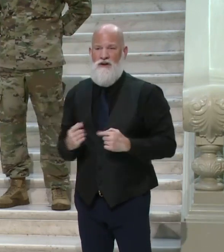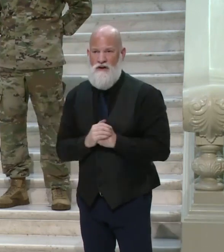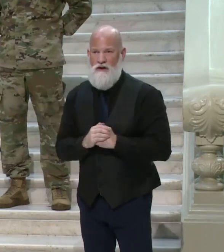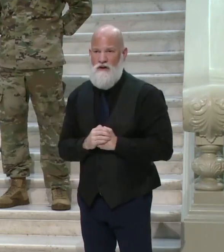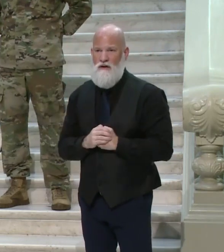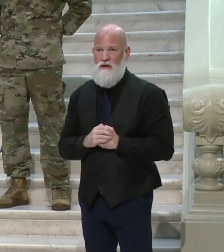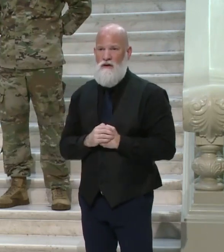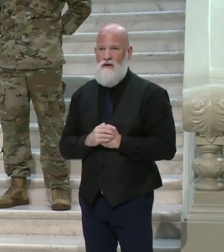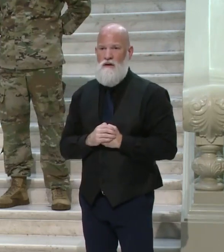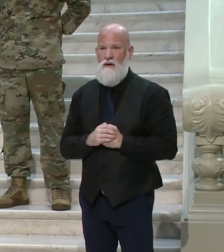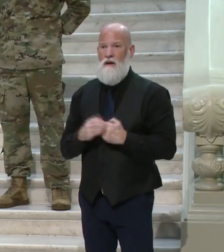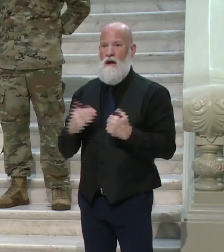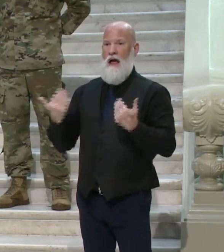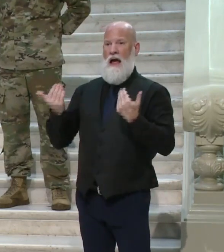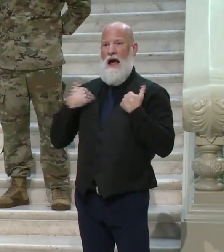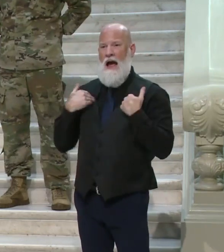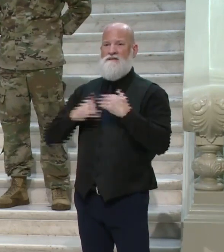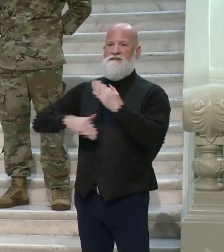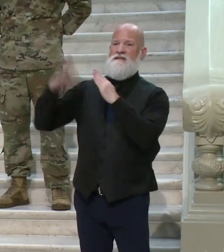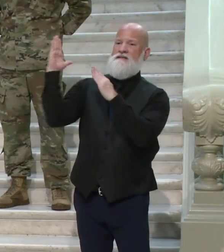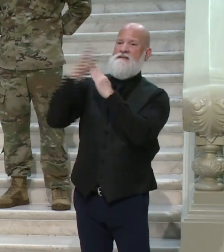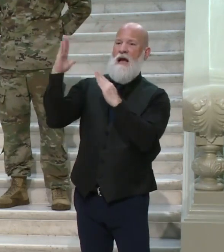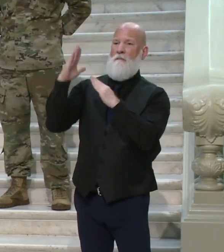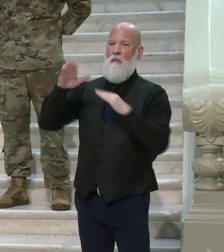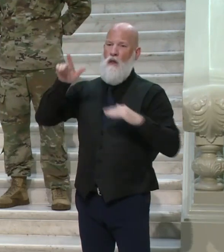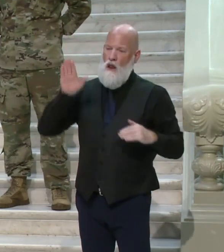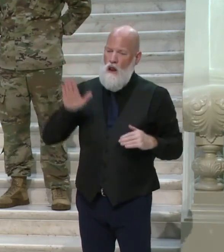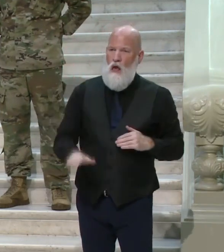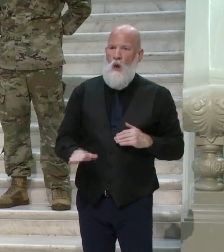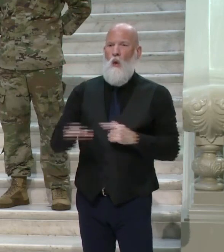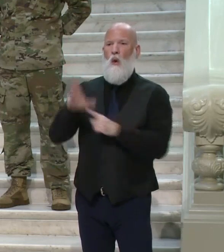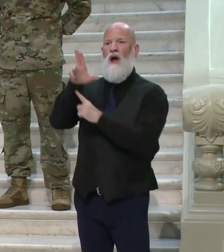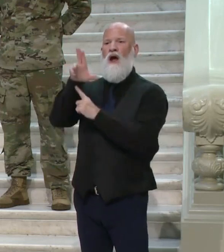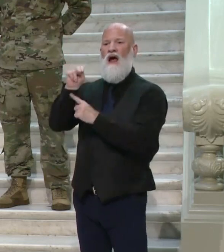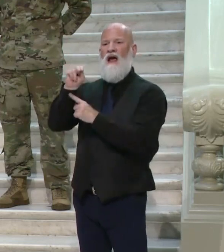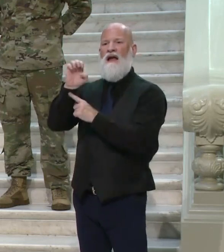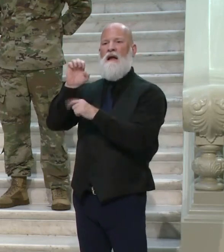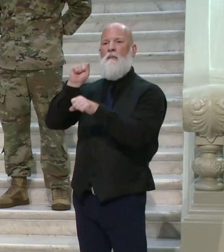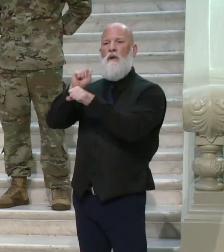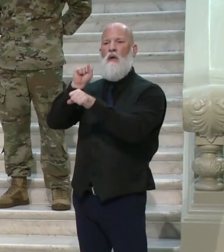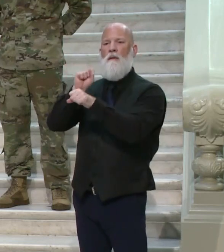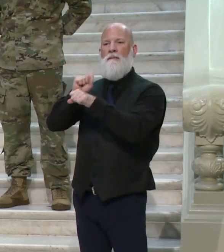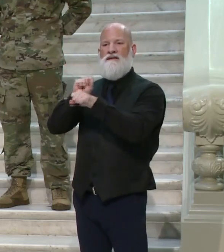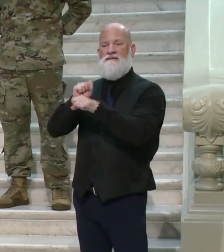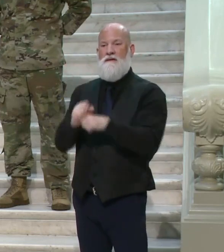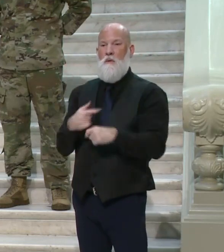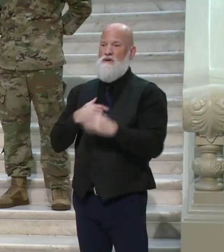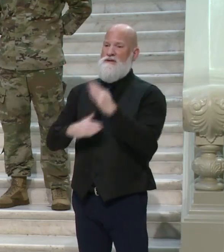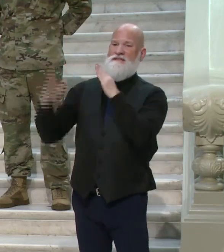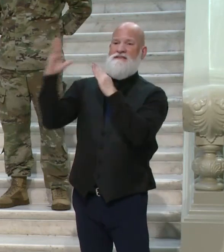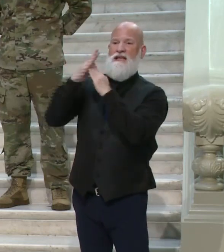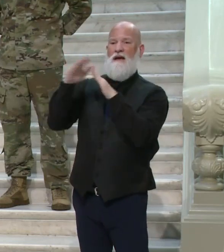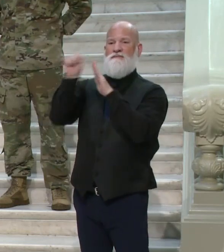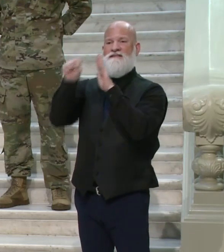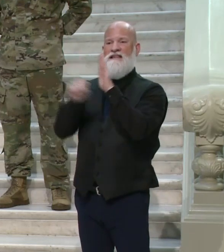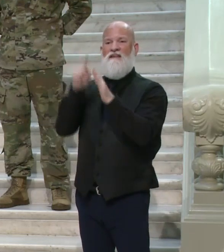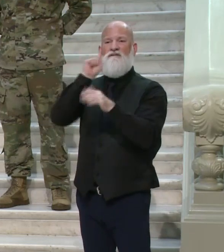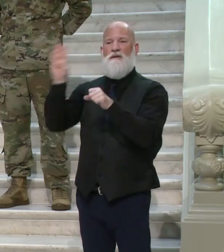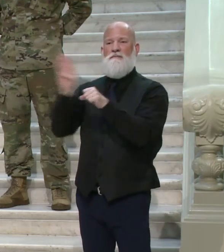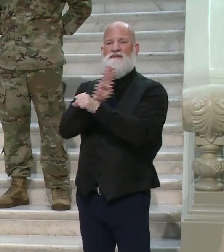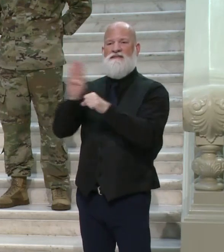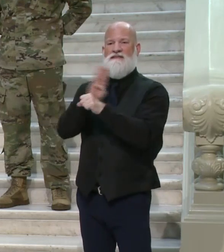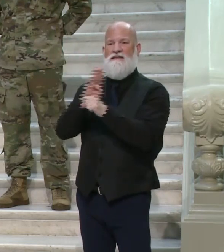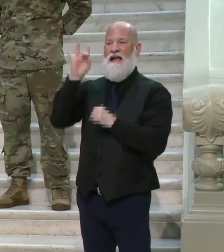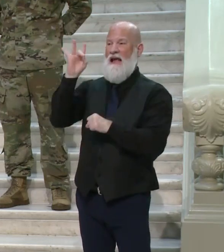3.1%. We have been the best state for business 8 years in a row, and it has all tumbled off